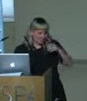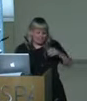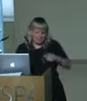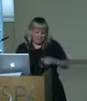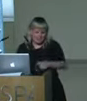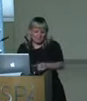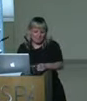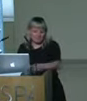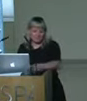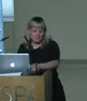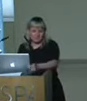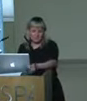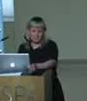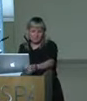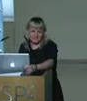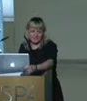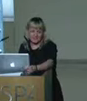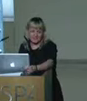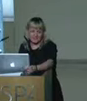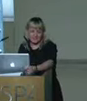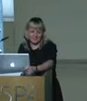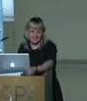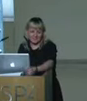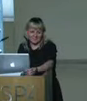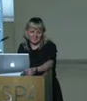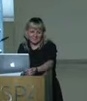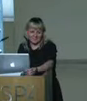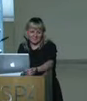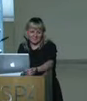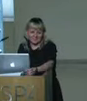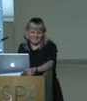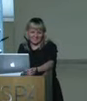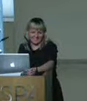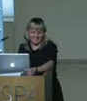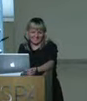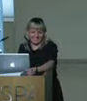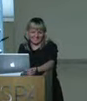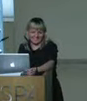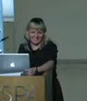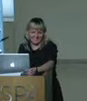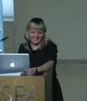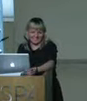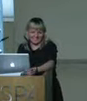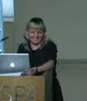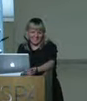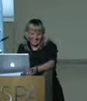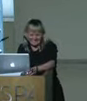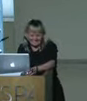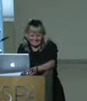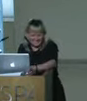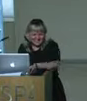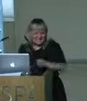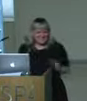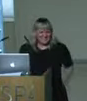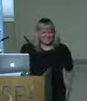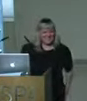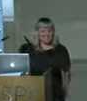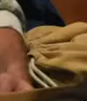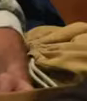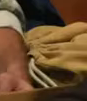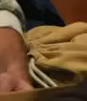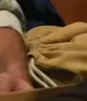Hi. Have you found that the word transmedia is being understood outside this room, or is it still